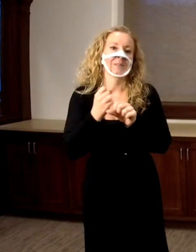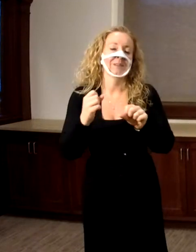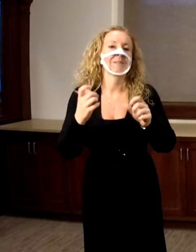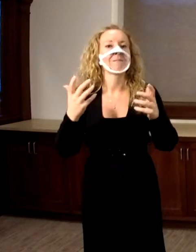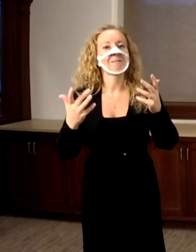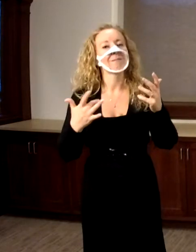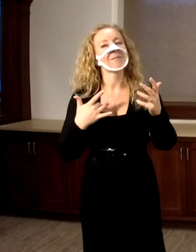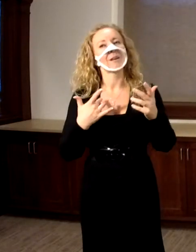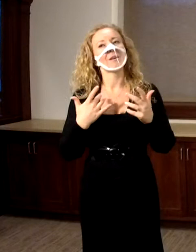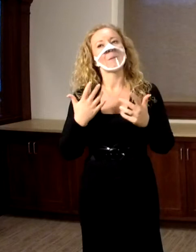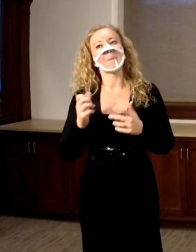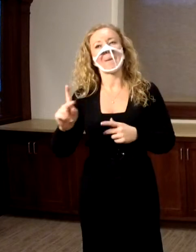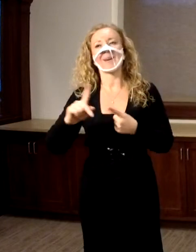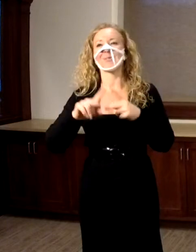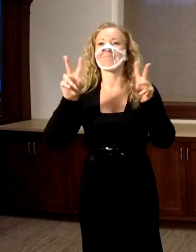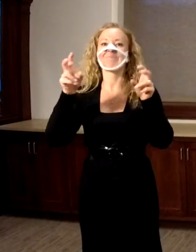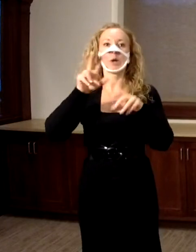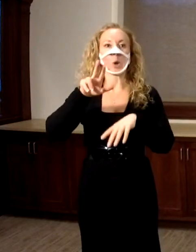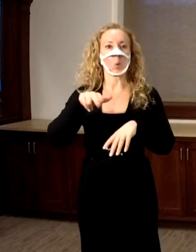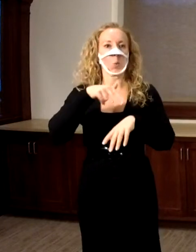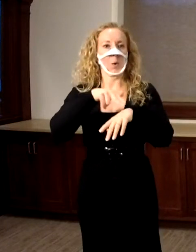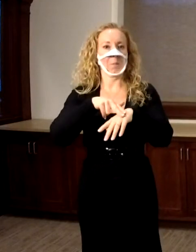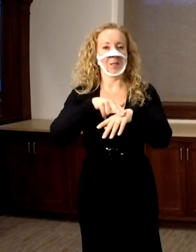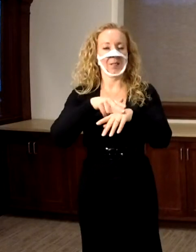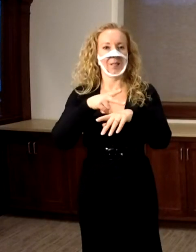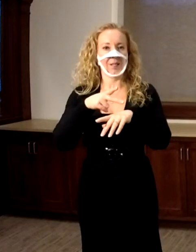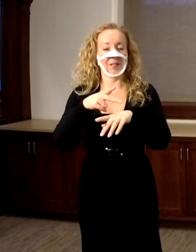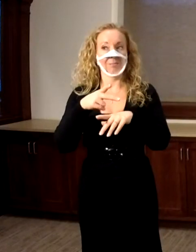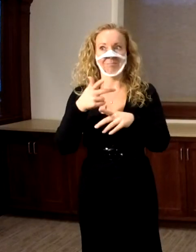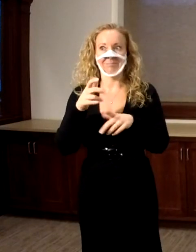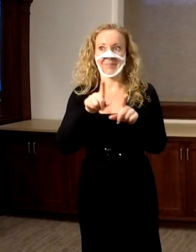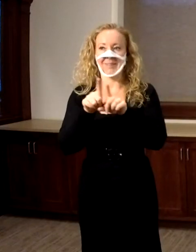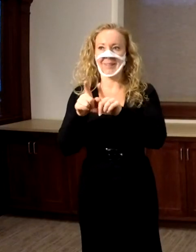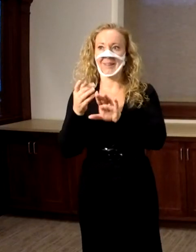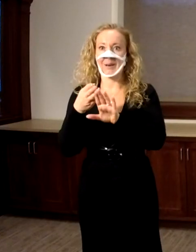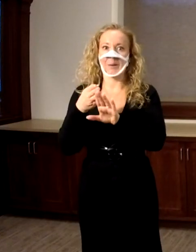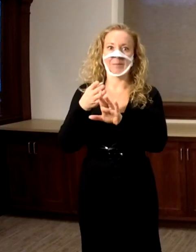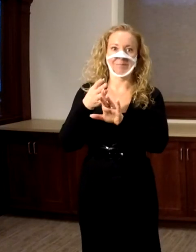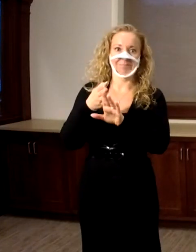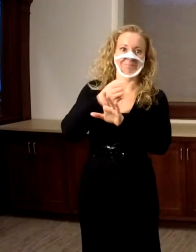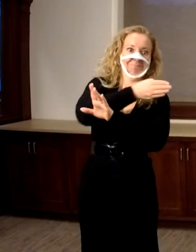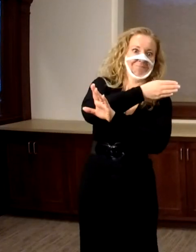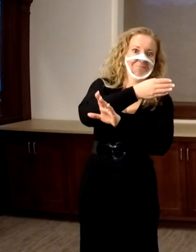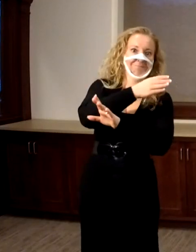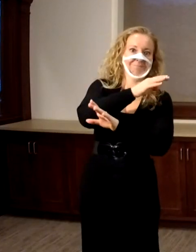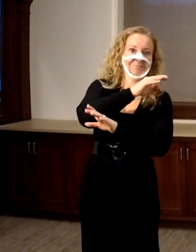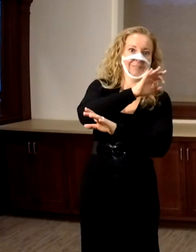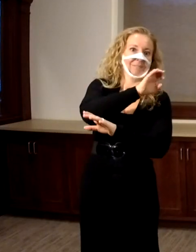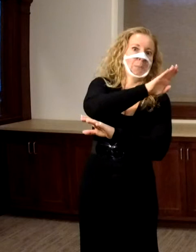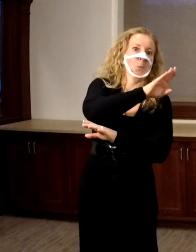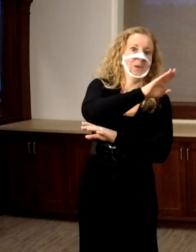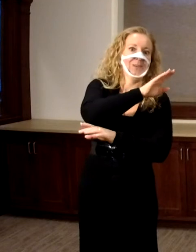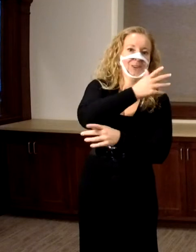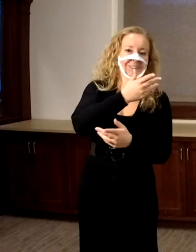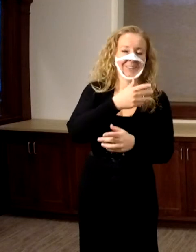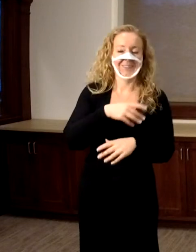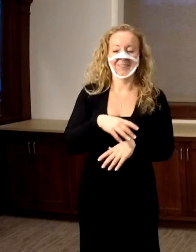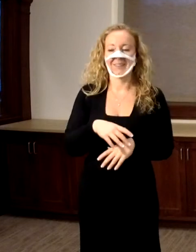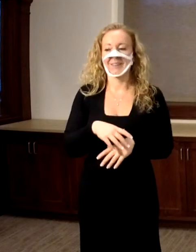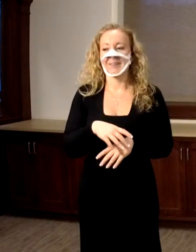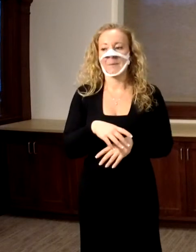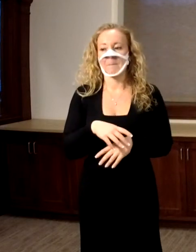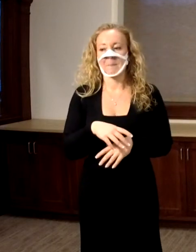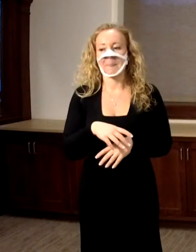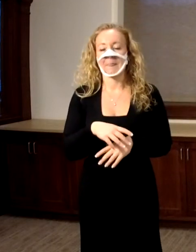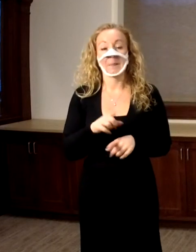life that we all enjoyed before the middle of March. However, we're not there yet. We still have a lot of work to do.